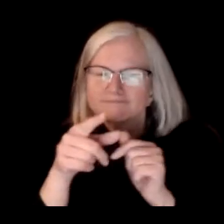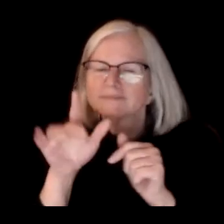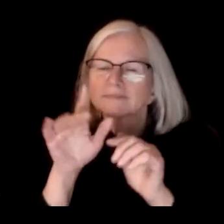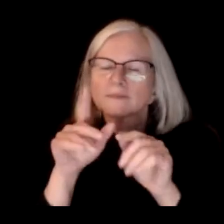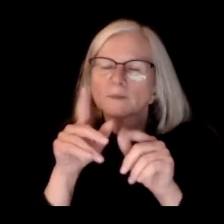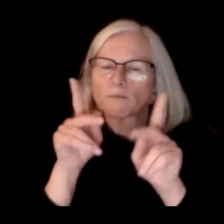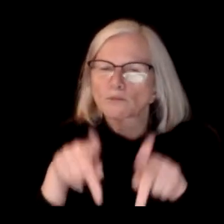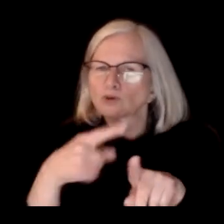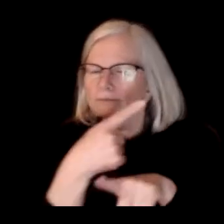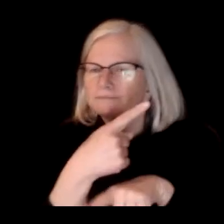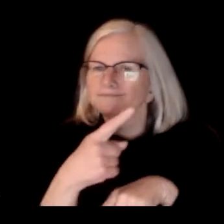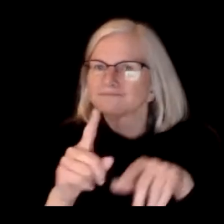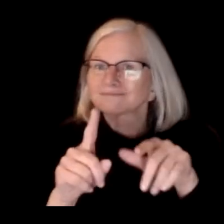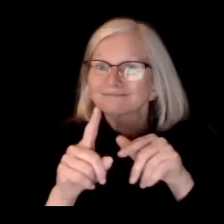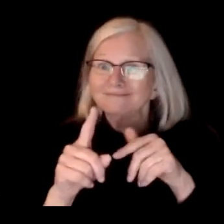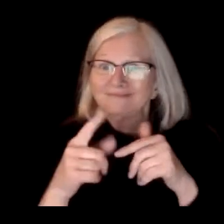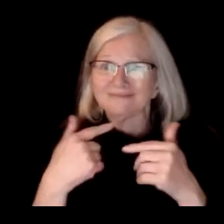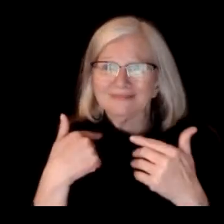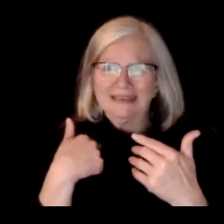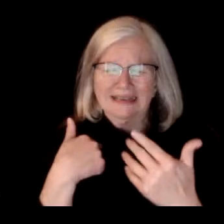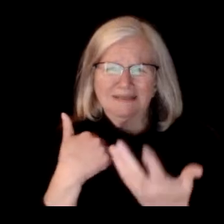Yeah, sorry, I don't know what the technical hitch was there.